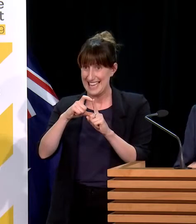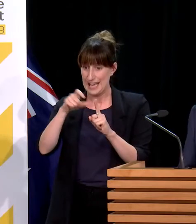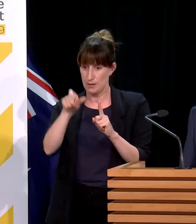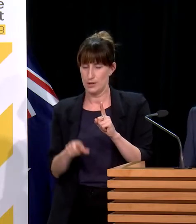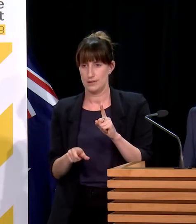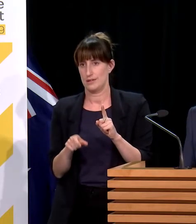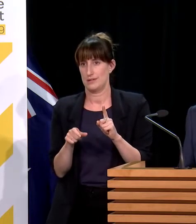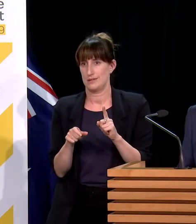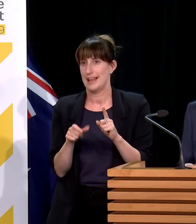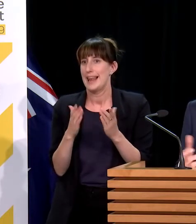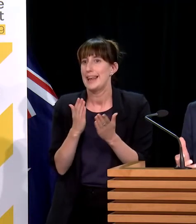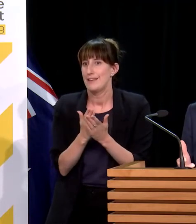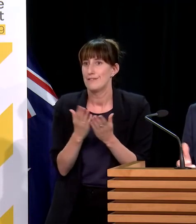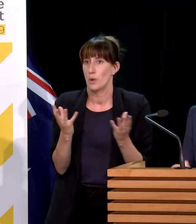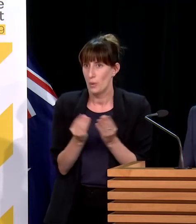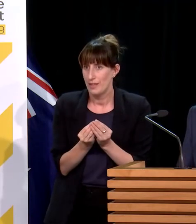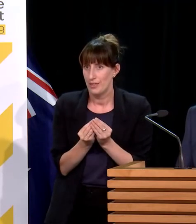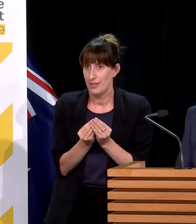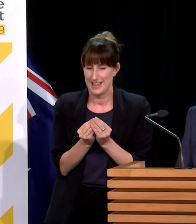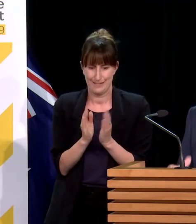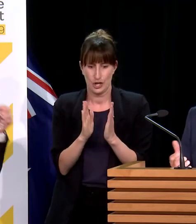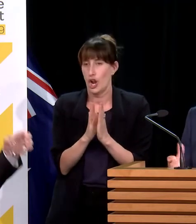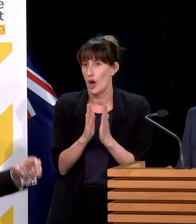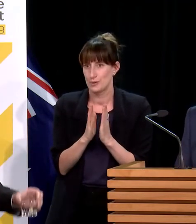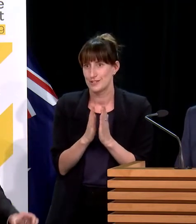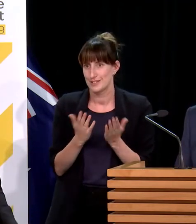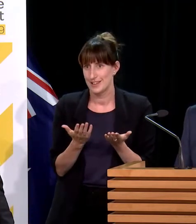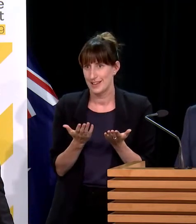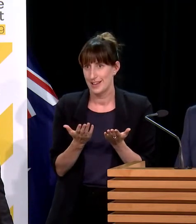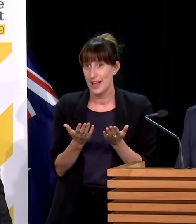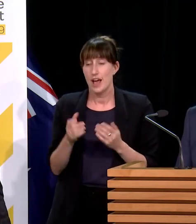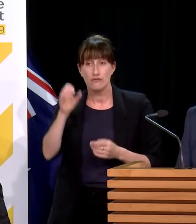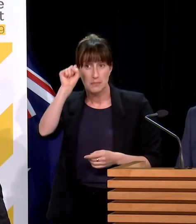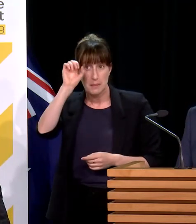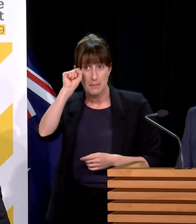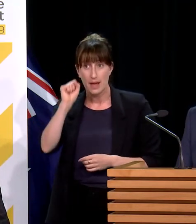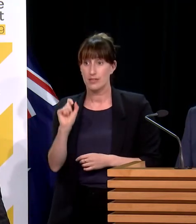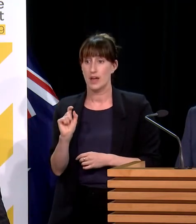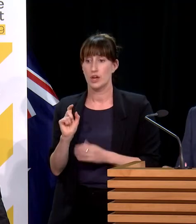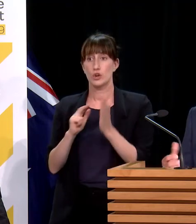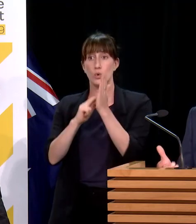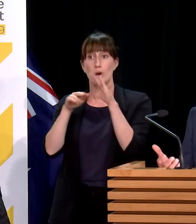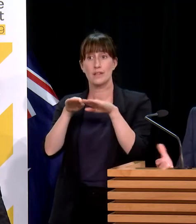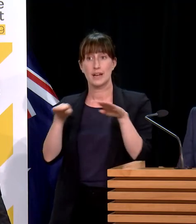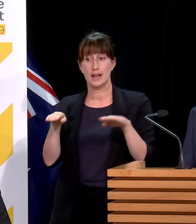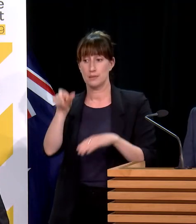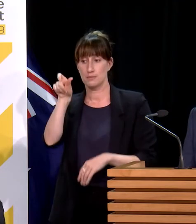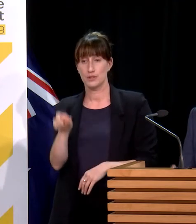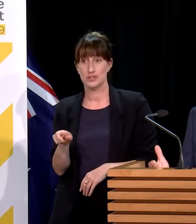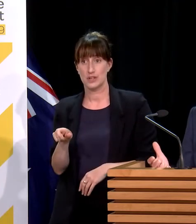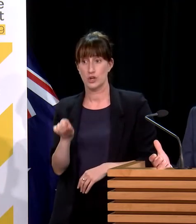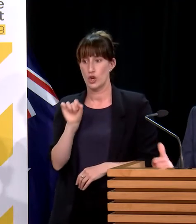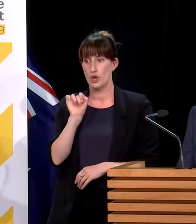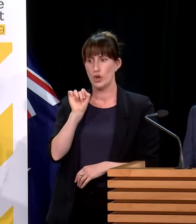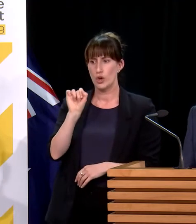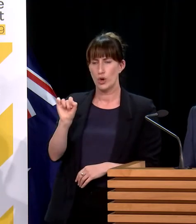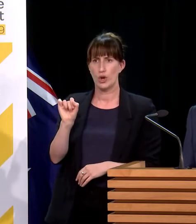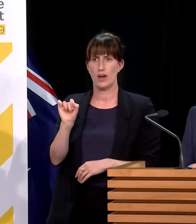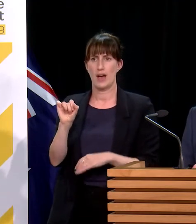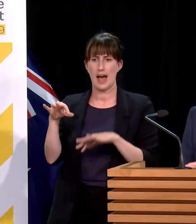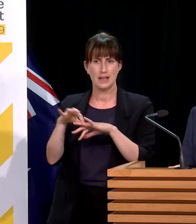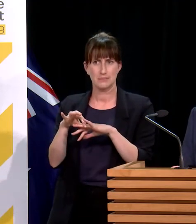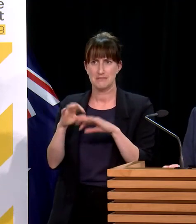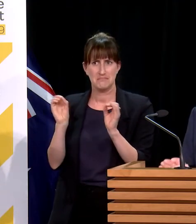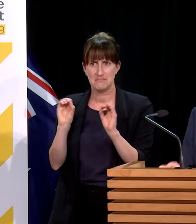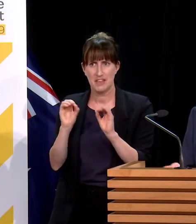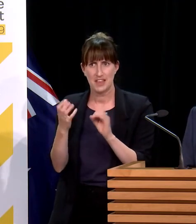our first case with case A, the very closest contacts actually didn't transpire to become infected. But